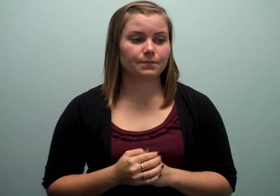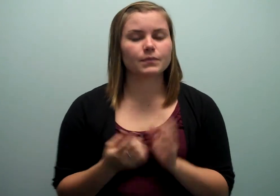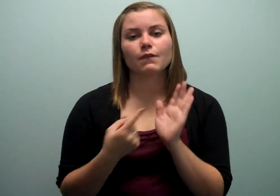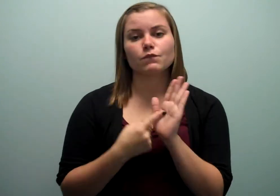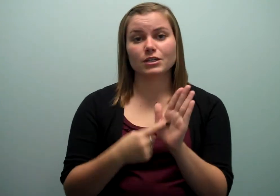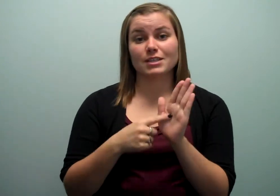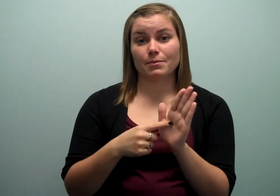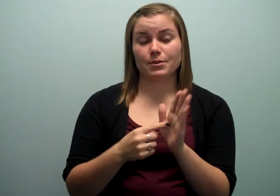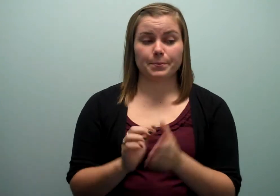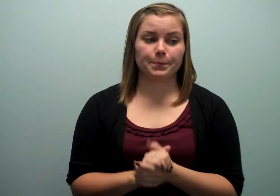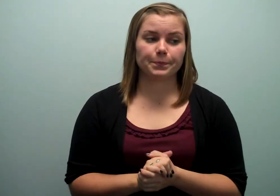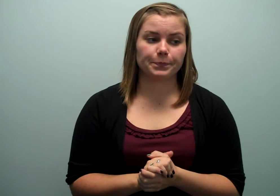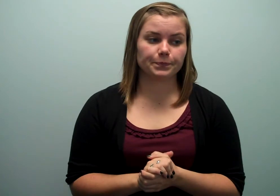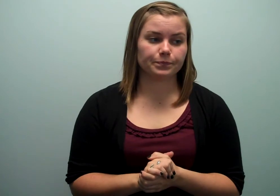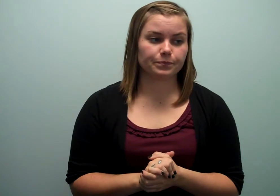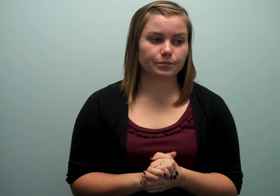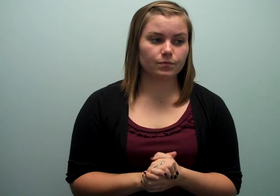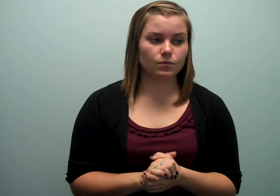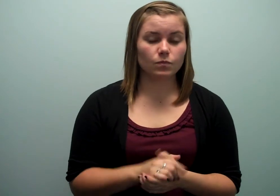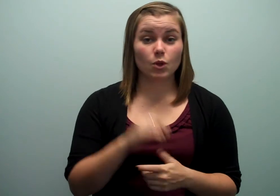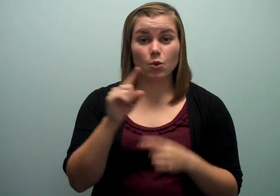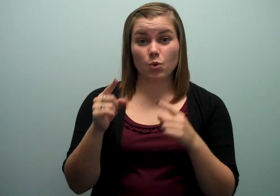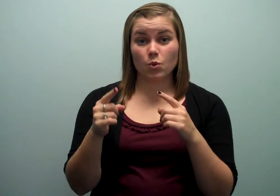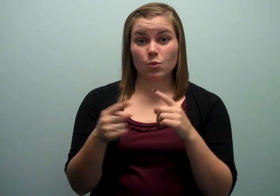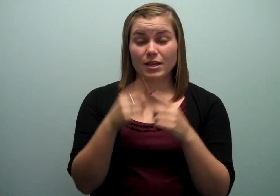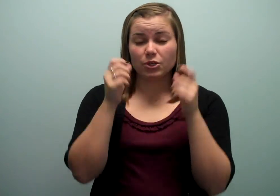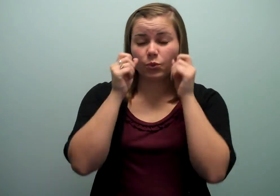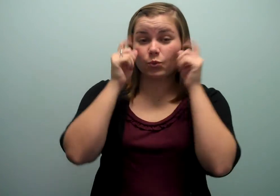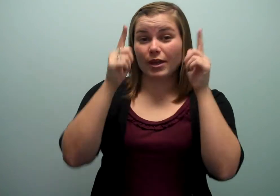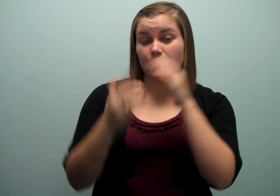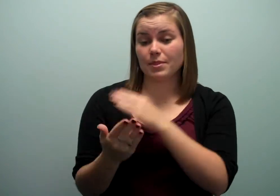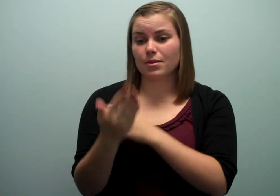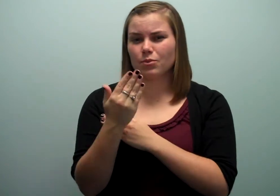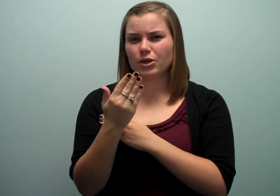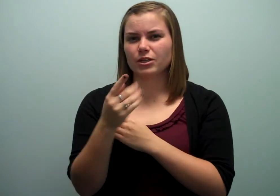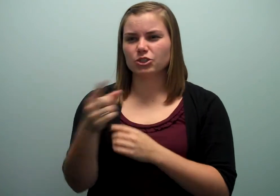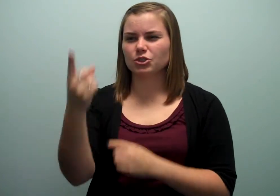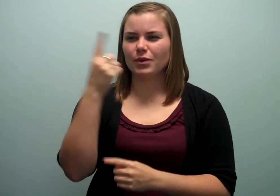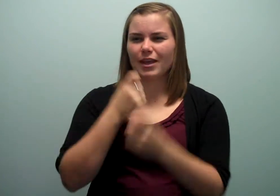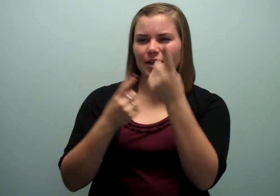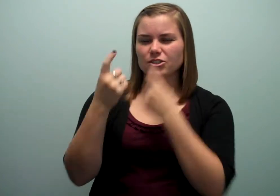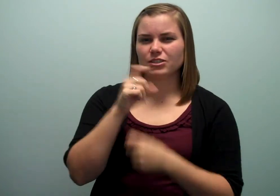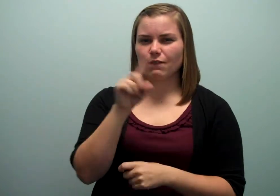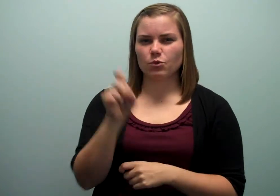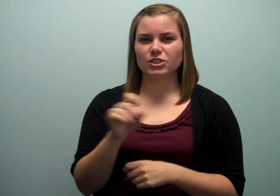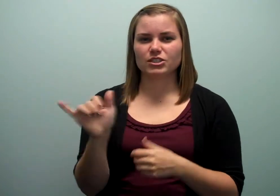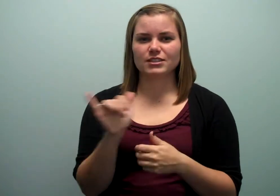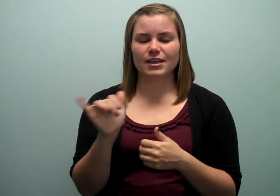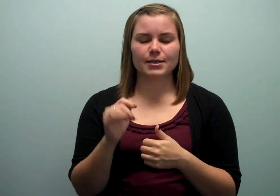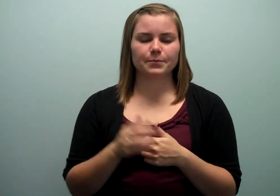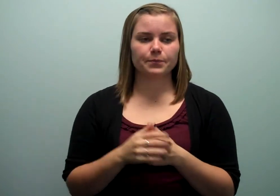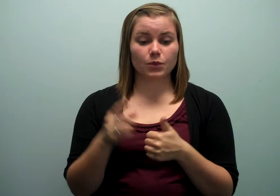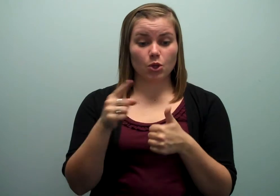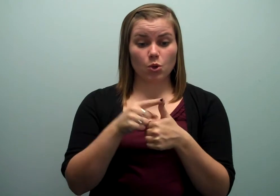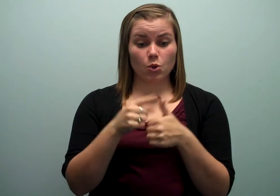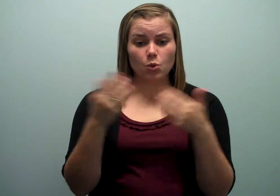example, when you first wake up in the morning, do you ask yourself questions like this? What do I have to do